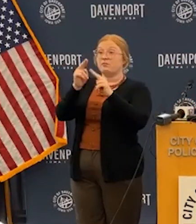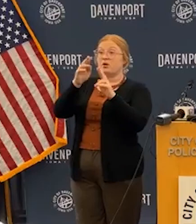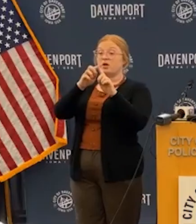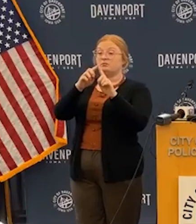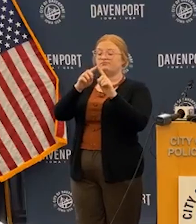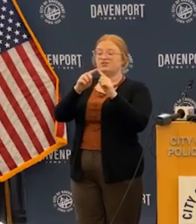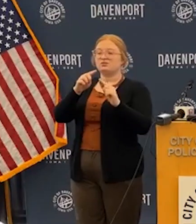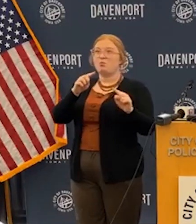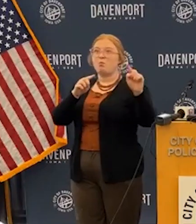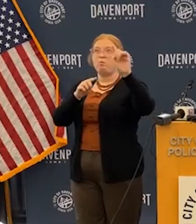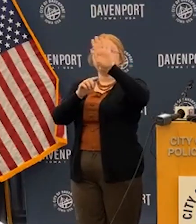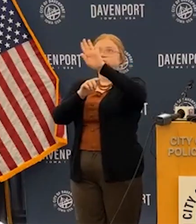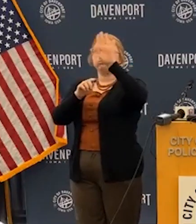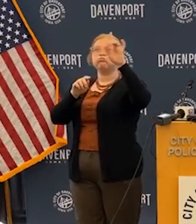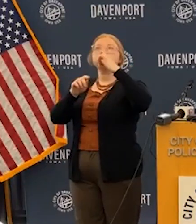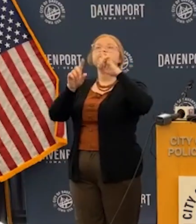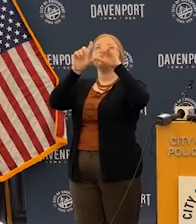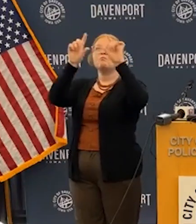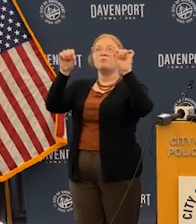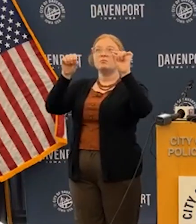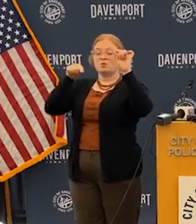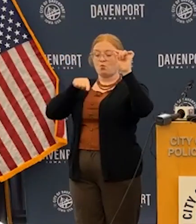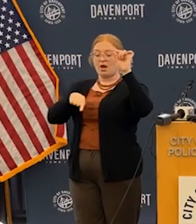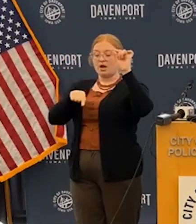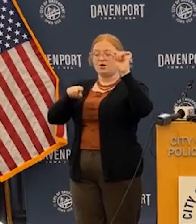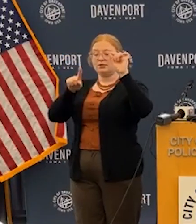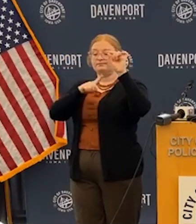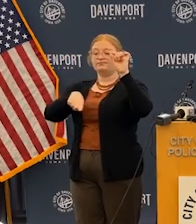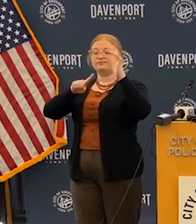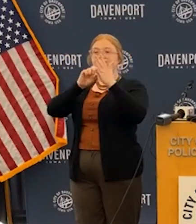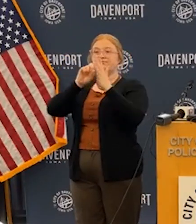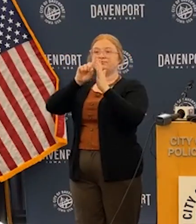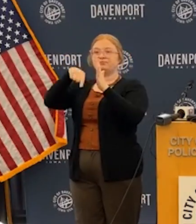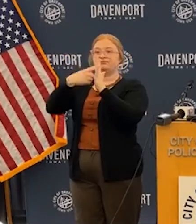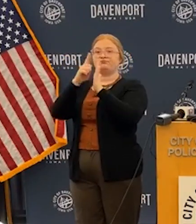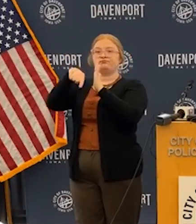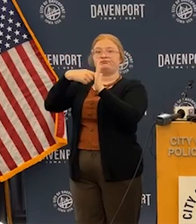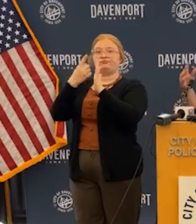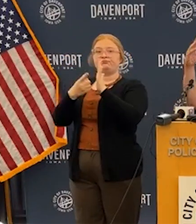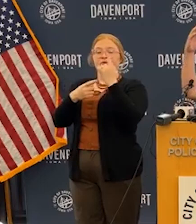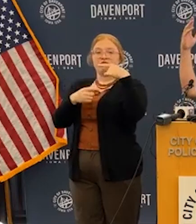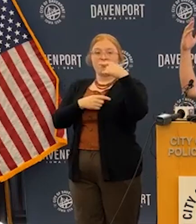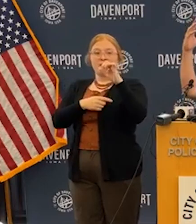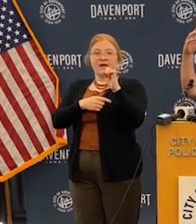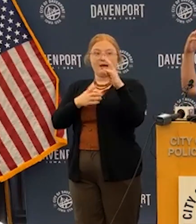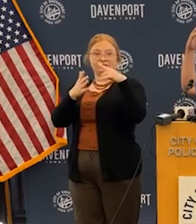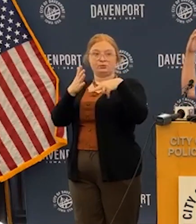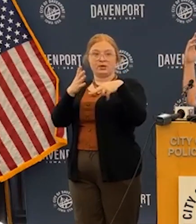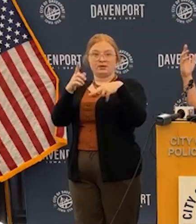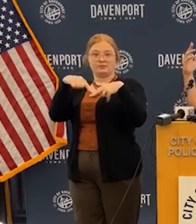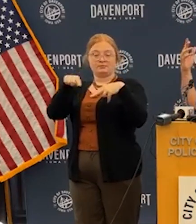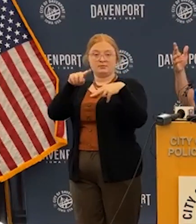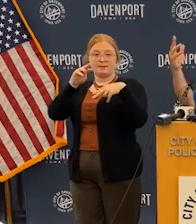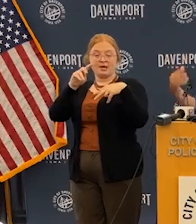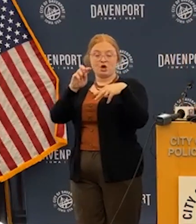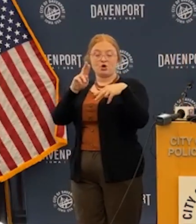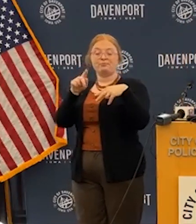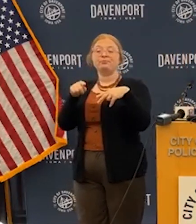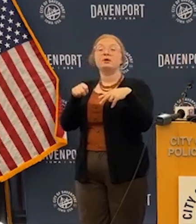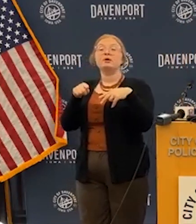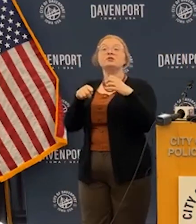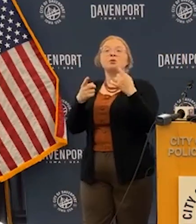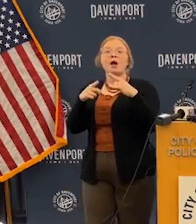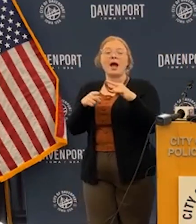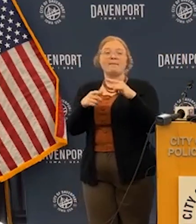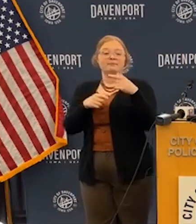their water boiler system. They needed a larger gas meter installed. Because of the loose bricks, you know, the gas company were following